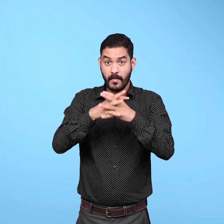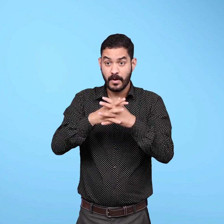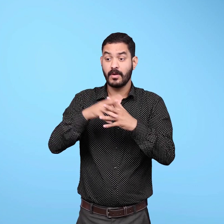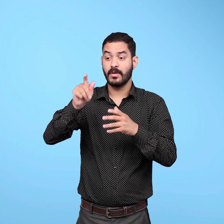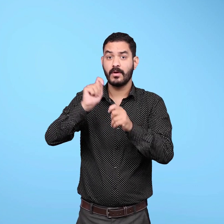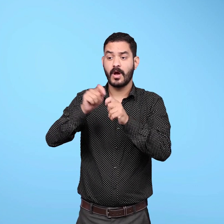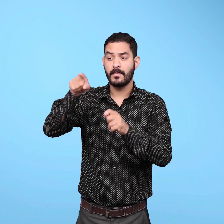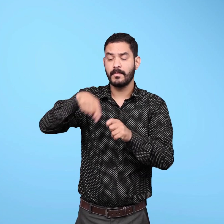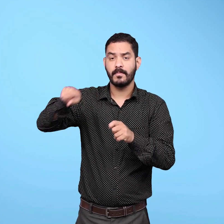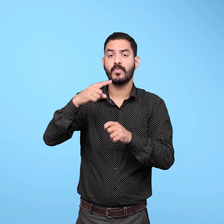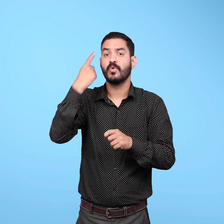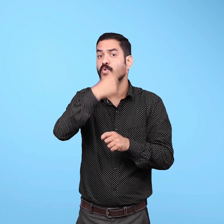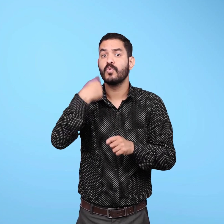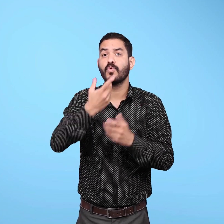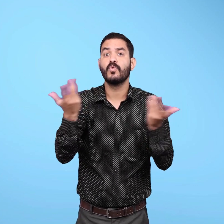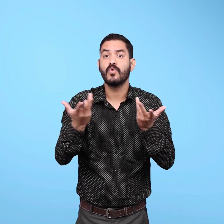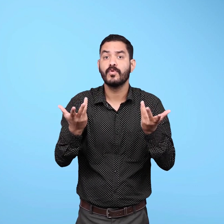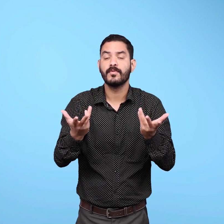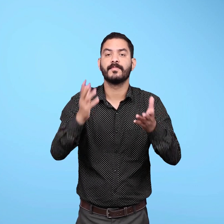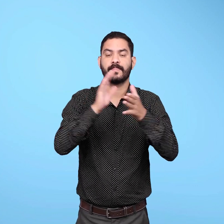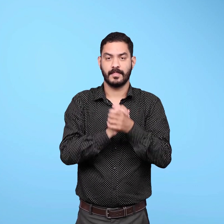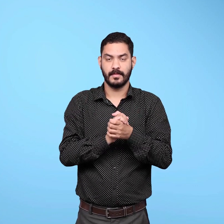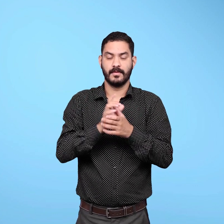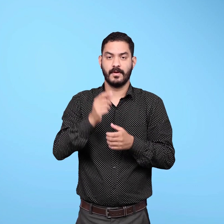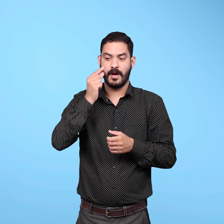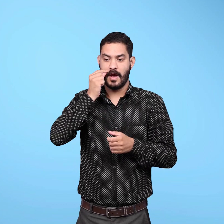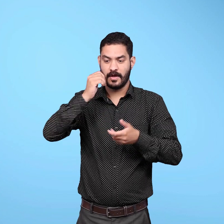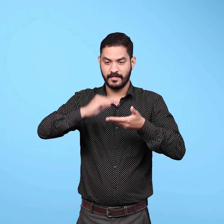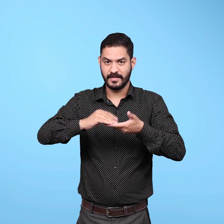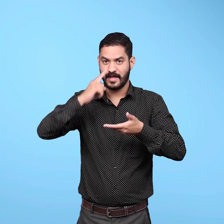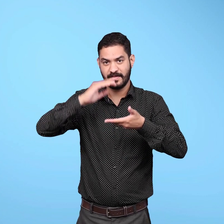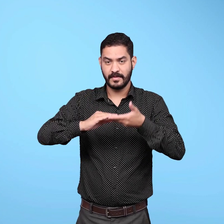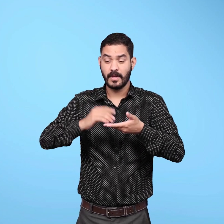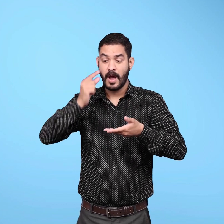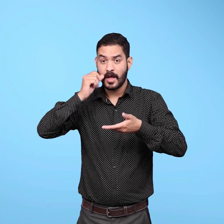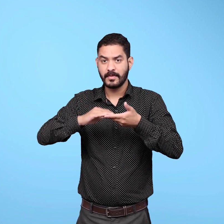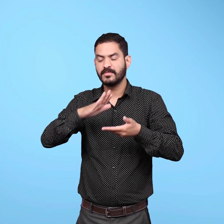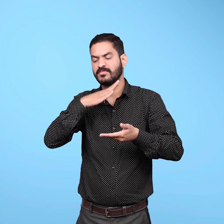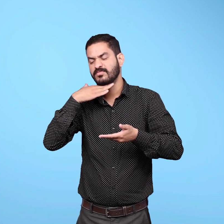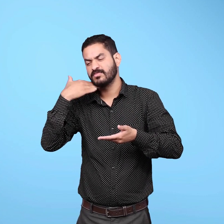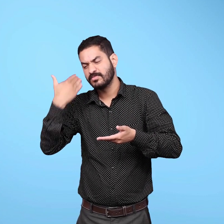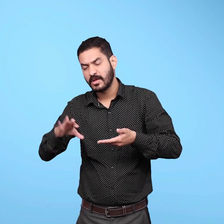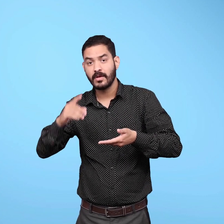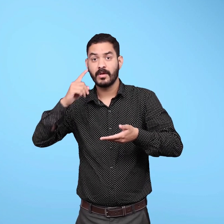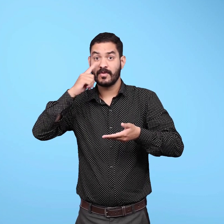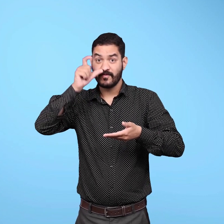the king, women who have retired from service in temples may be used for processing